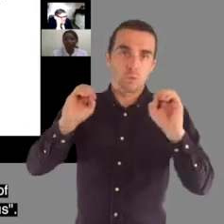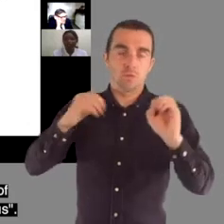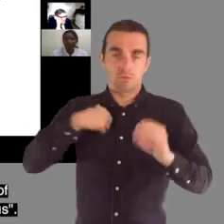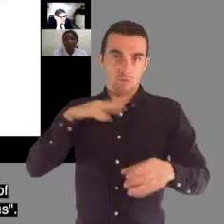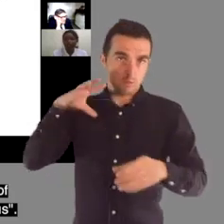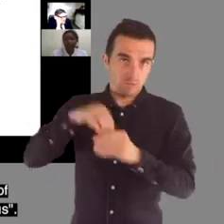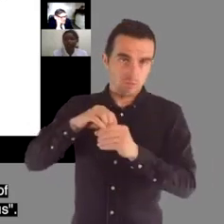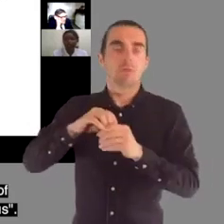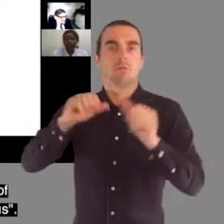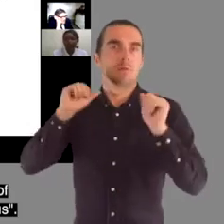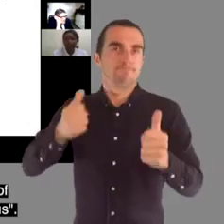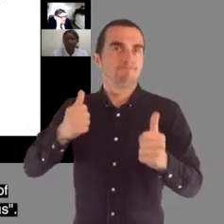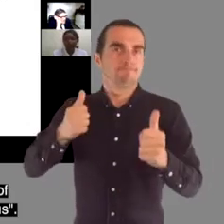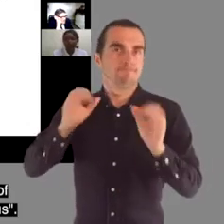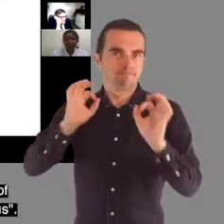without us."